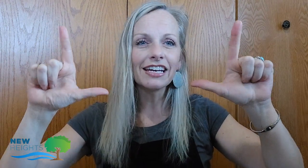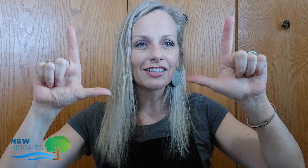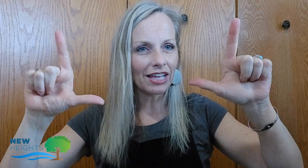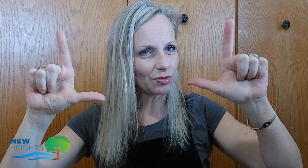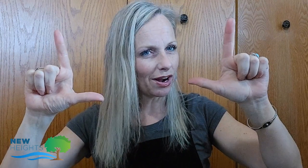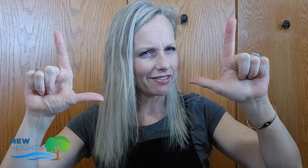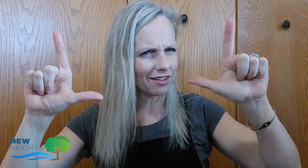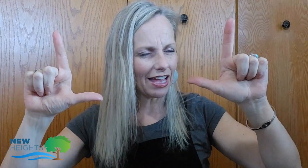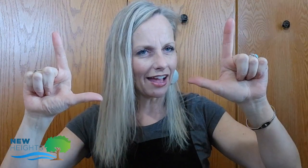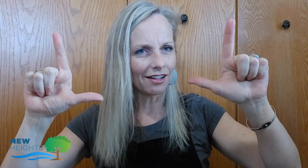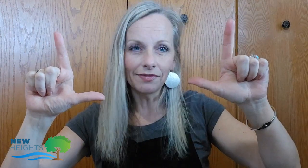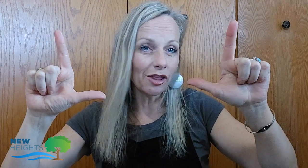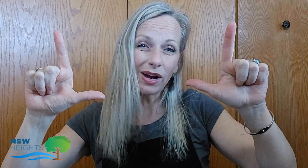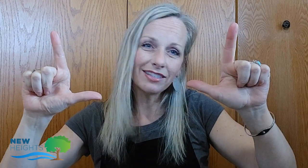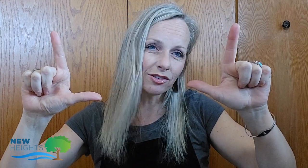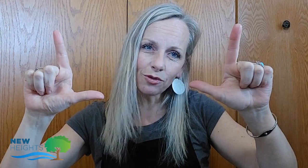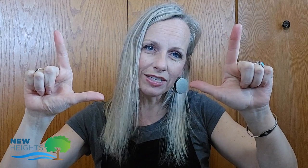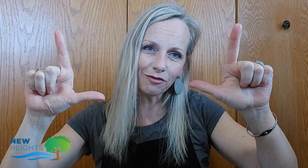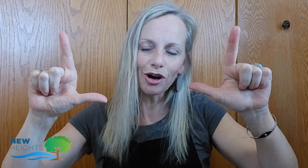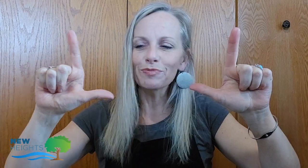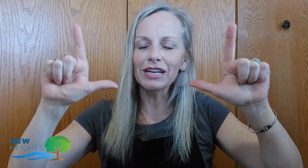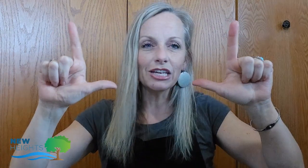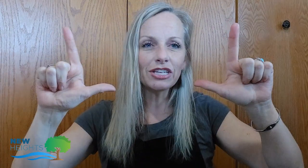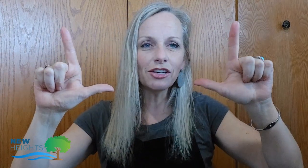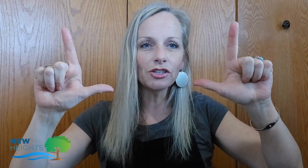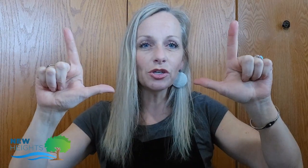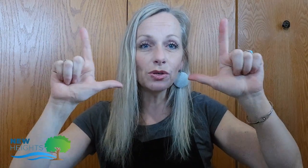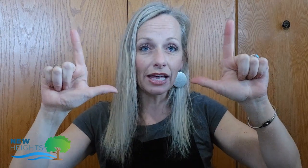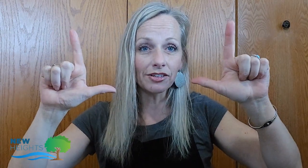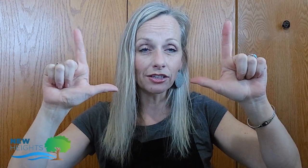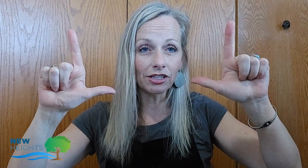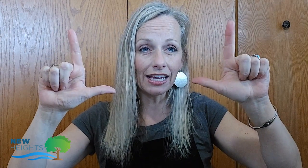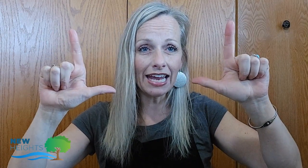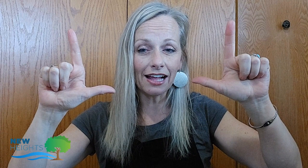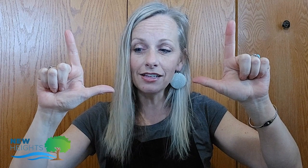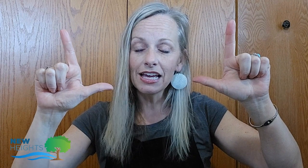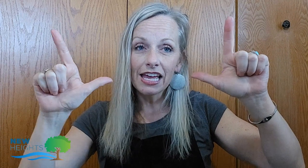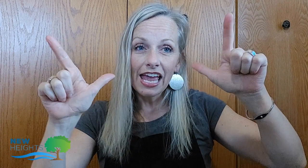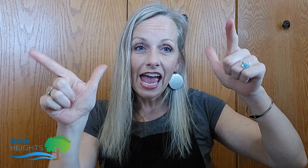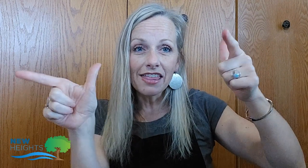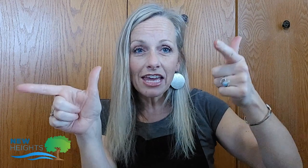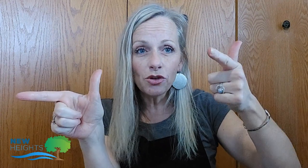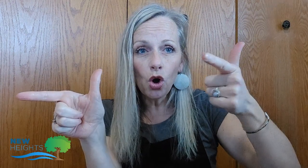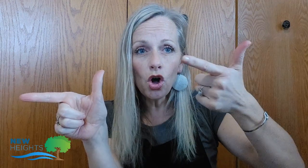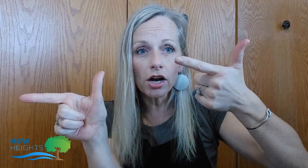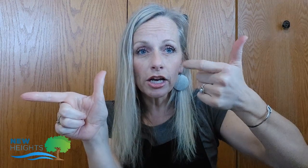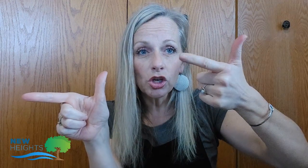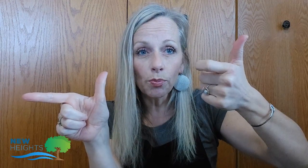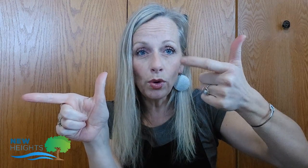So that's where I think of the L. Otherwise, there's no reason for it. But you take your two letters that look like an L, and then you hook your